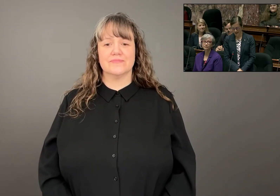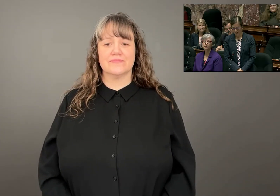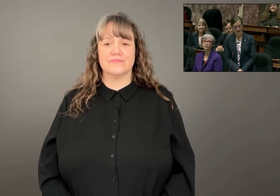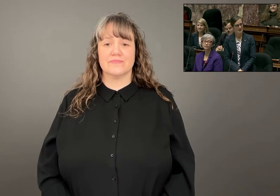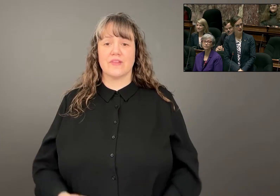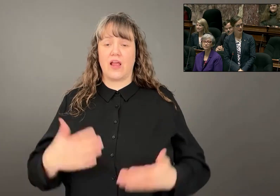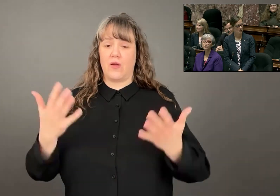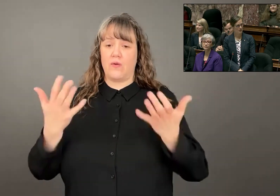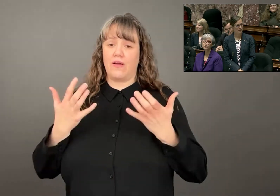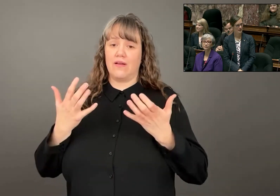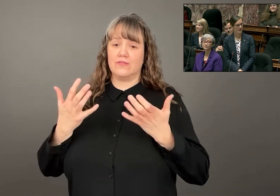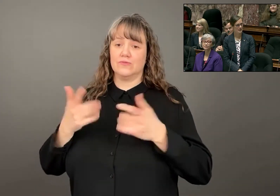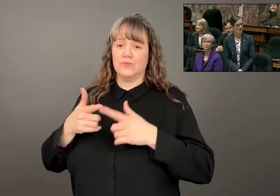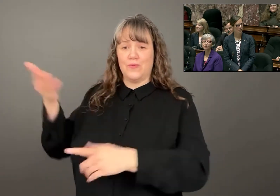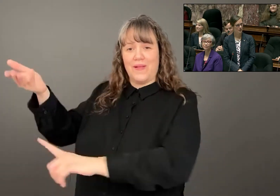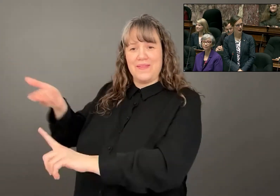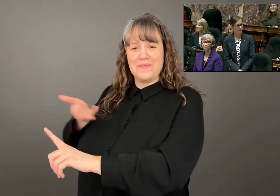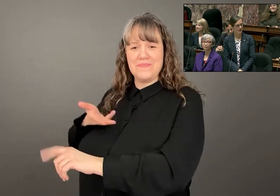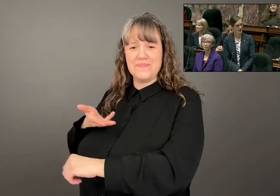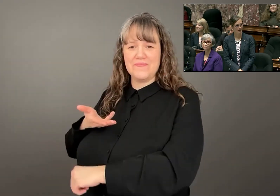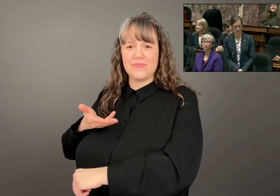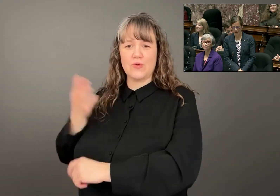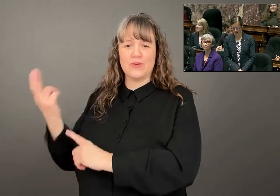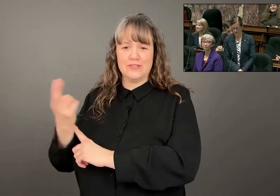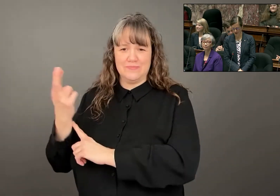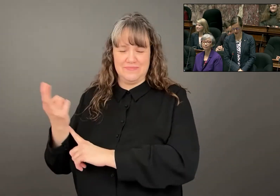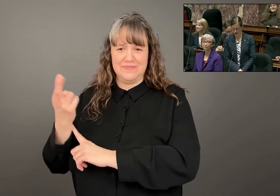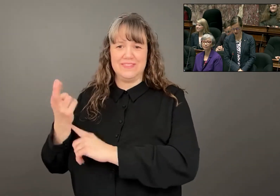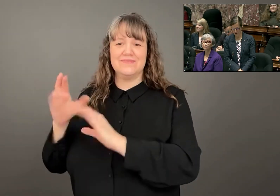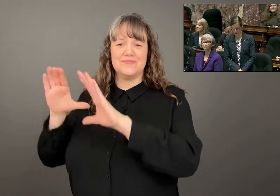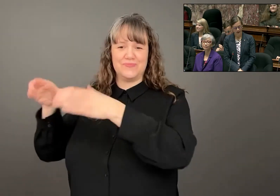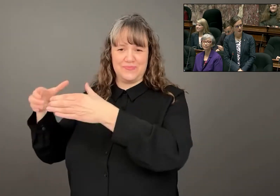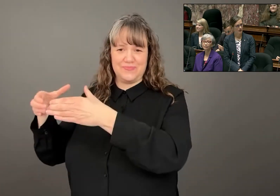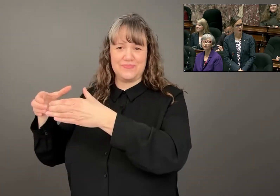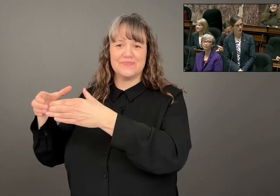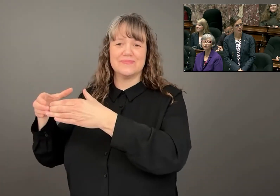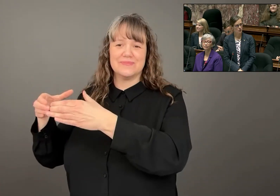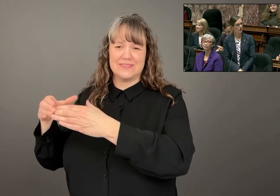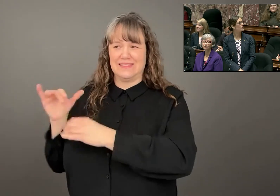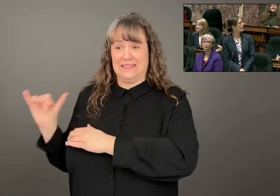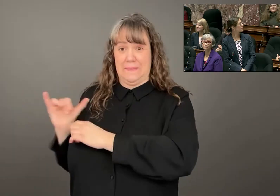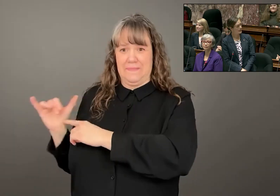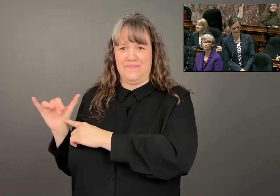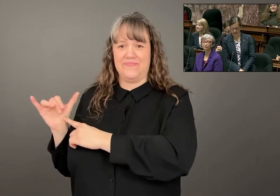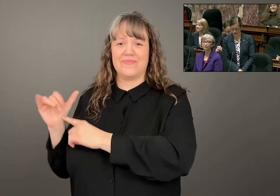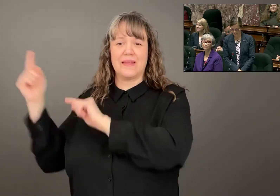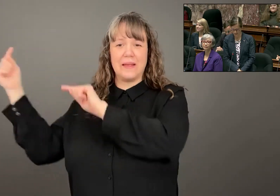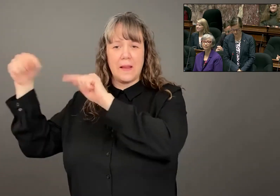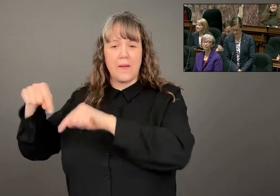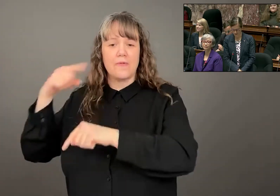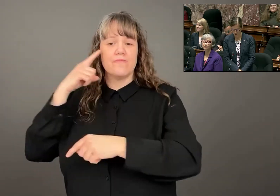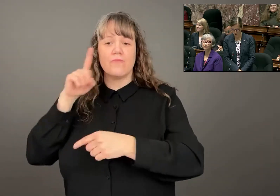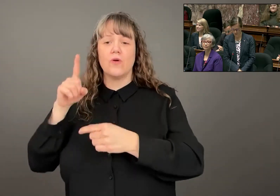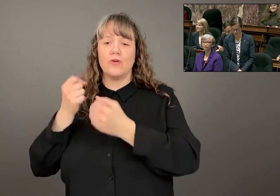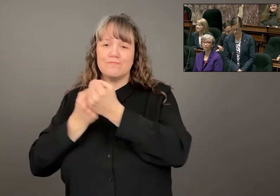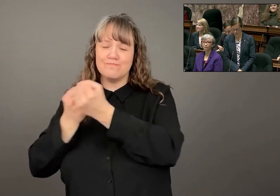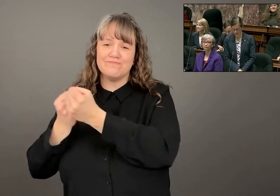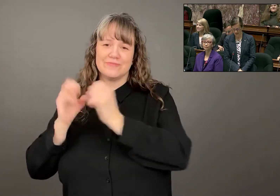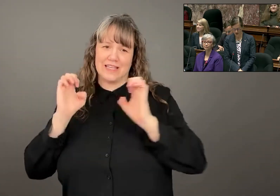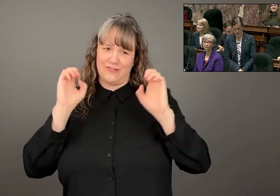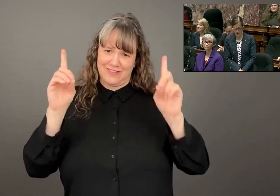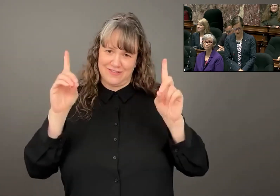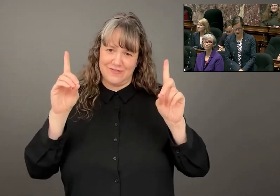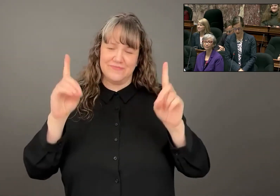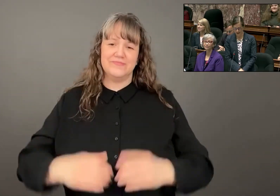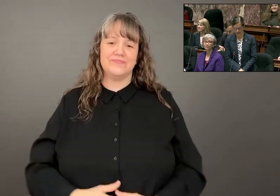Richmond delegation that is here advocating on behalf of education. They are strong advocates, and I thank them very much for the work that